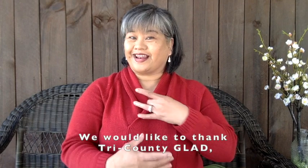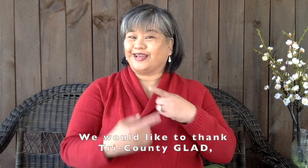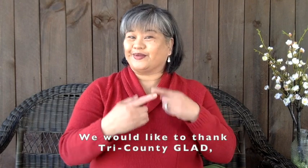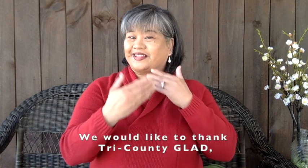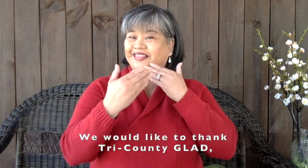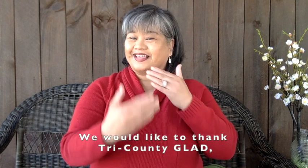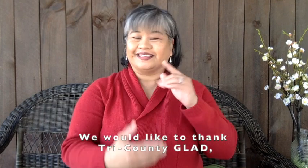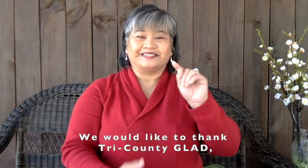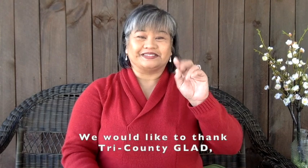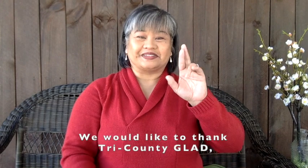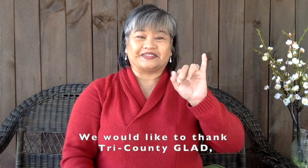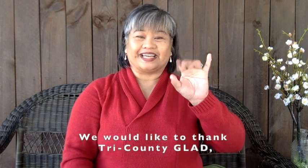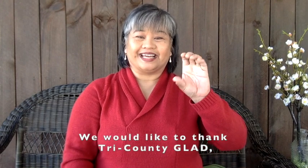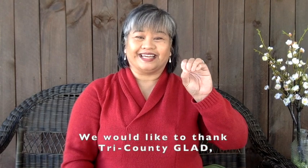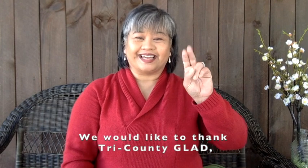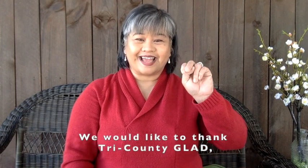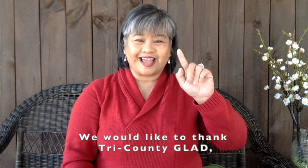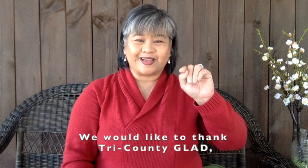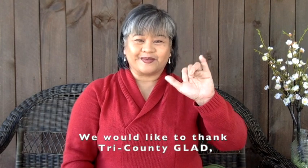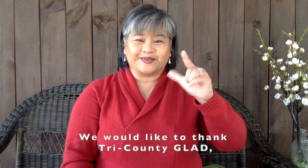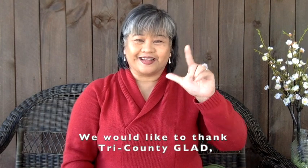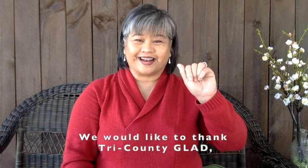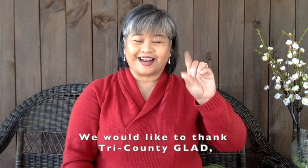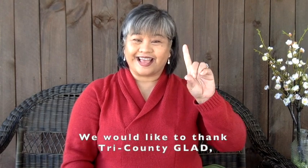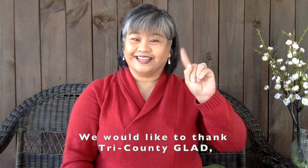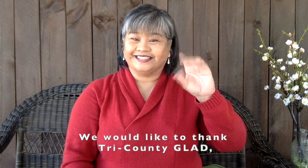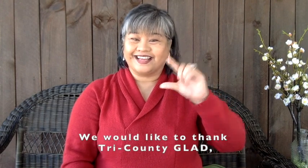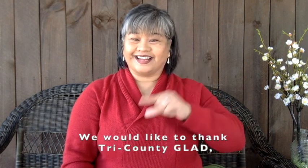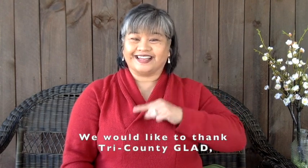We would like to thank Tri-County GLAD,